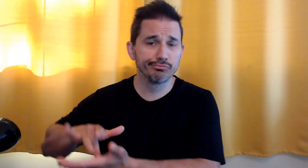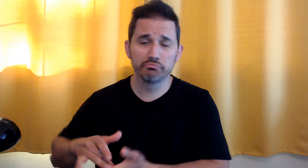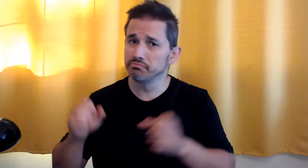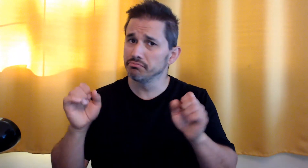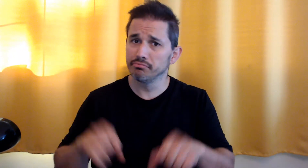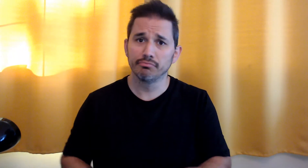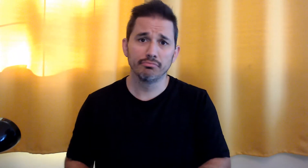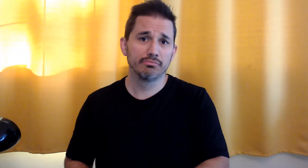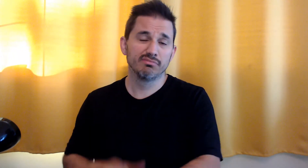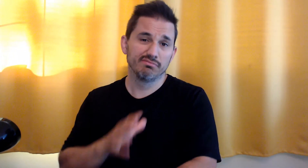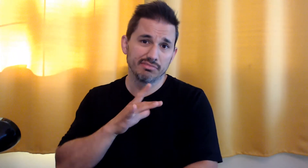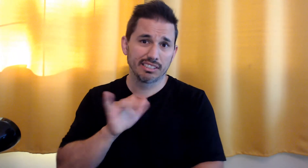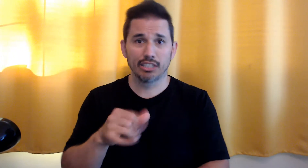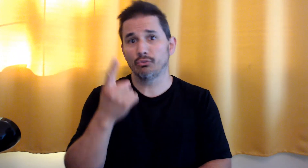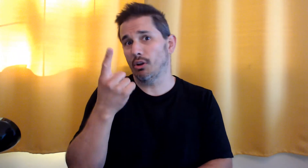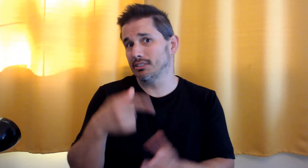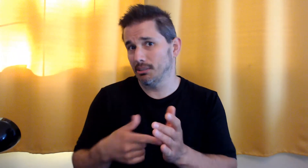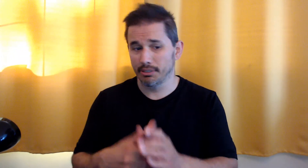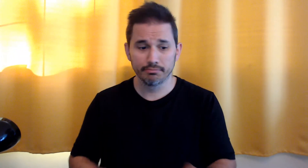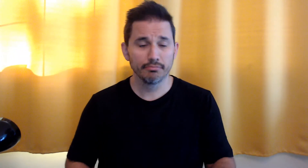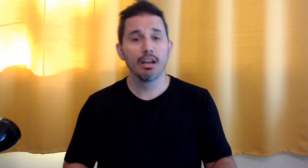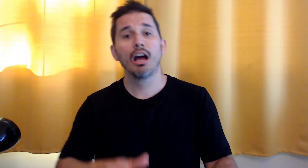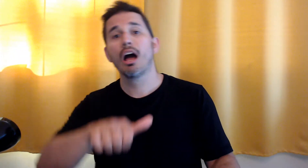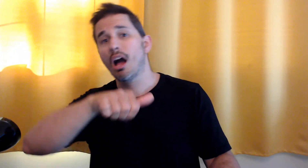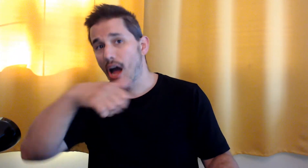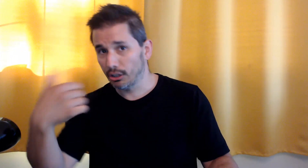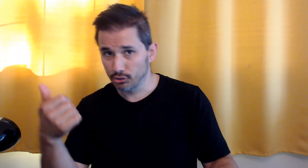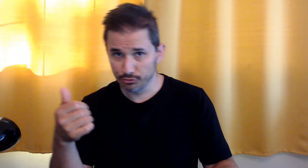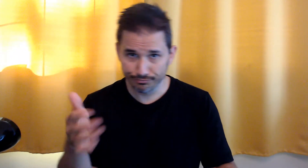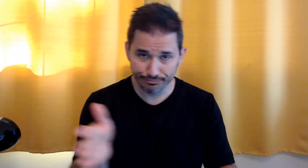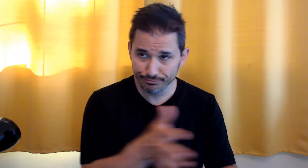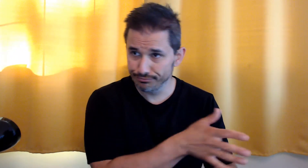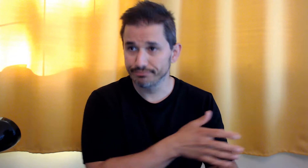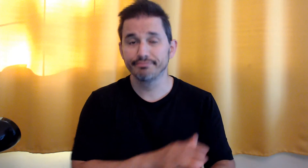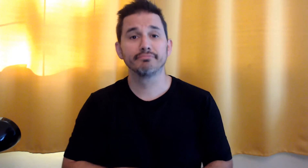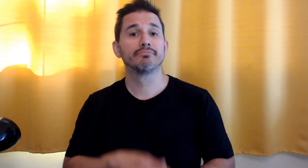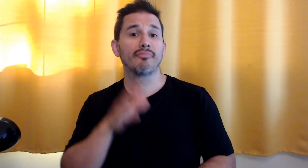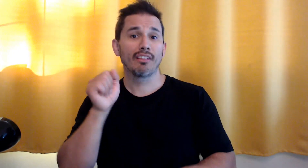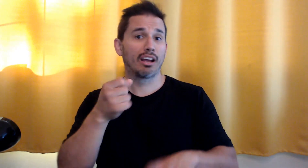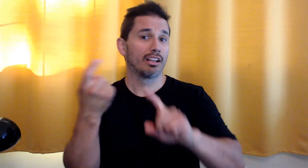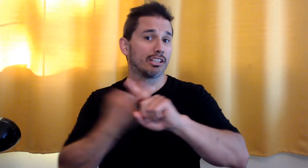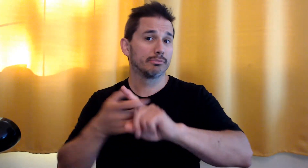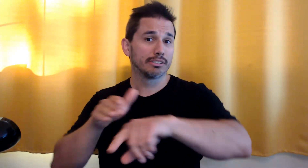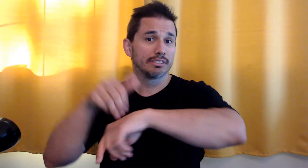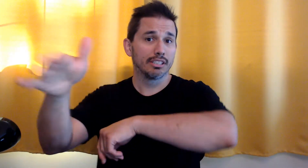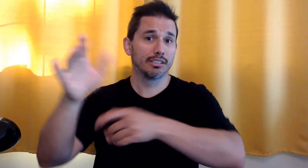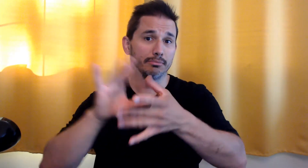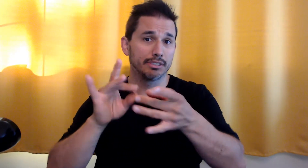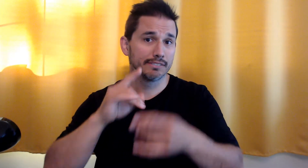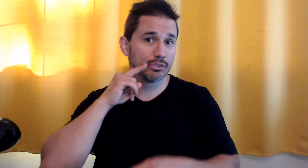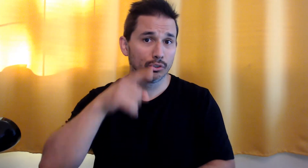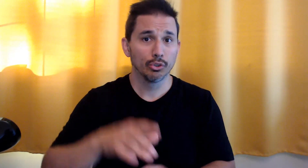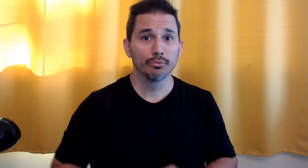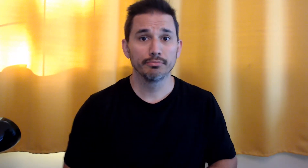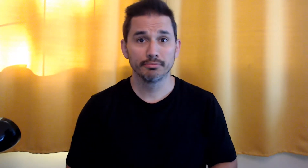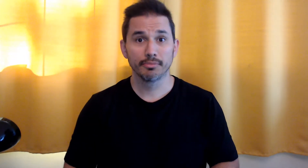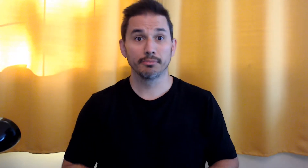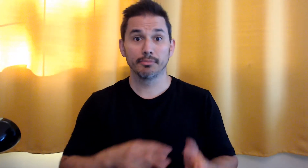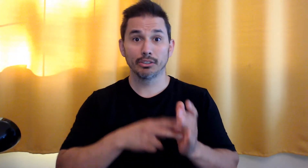You can also use the button to control the volume of the music as well, which is a great function. Another example of how to use this button is